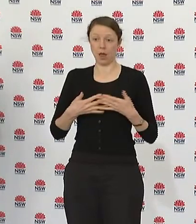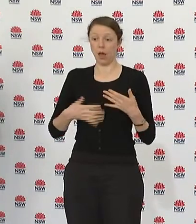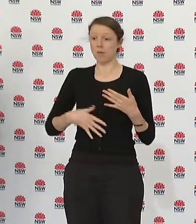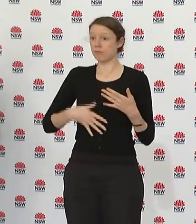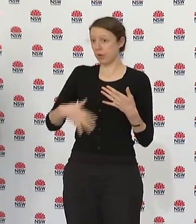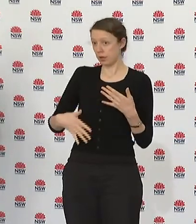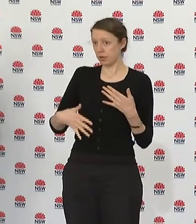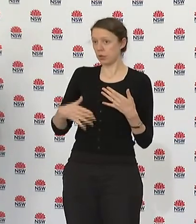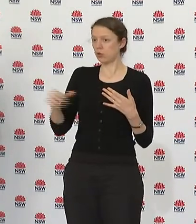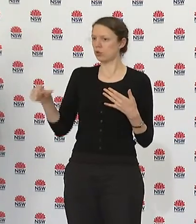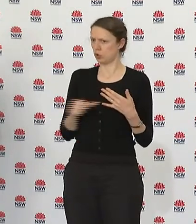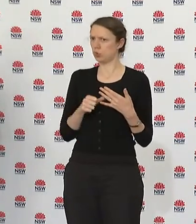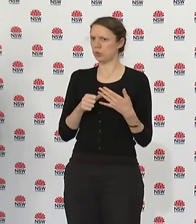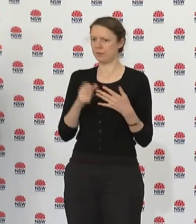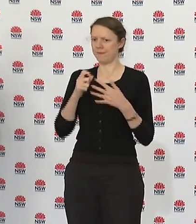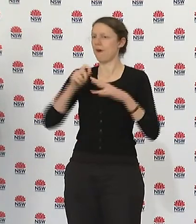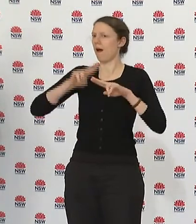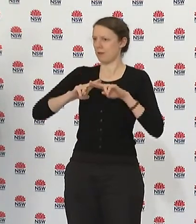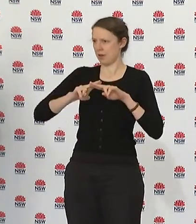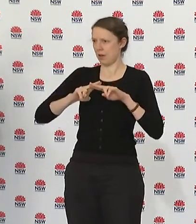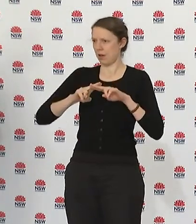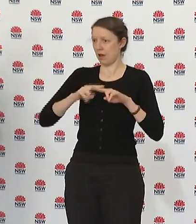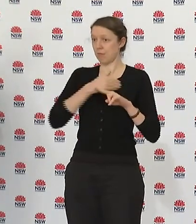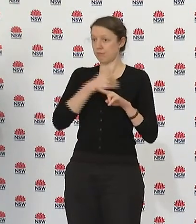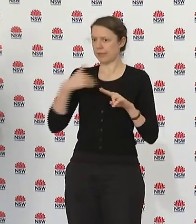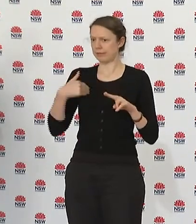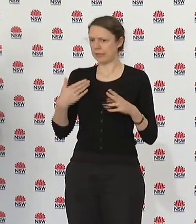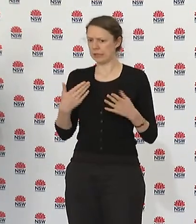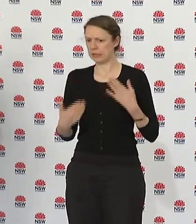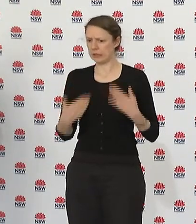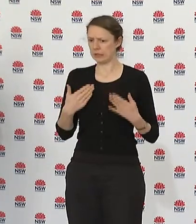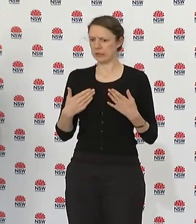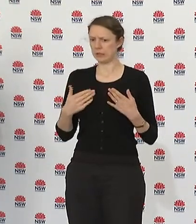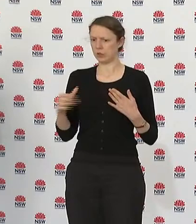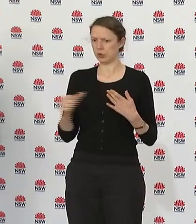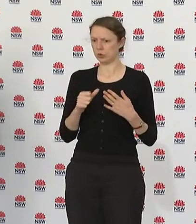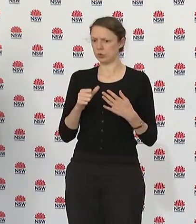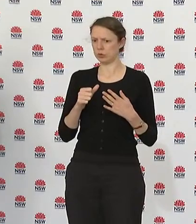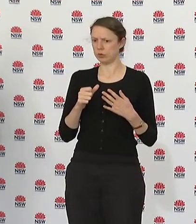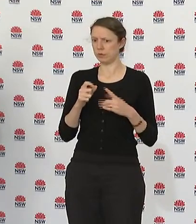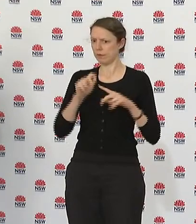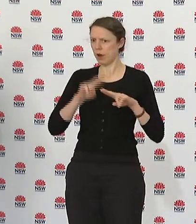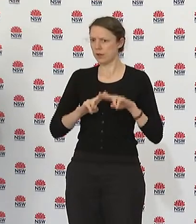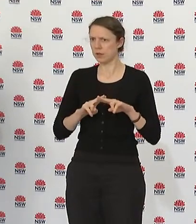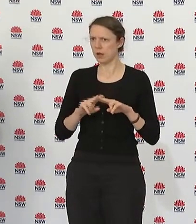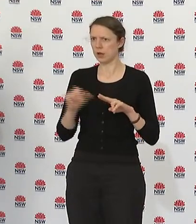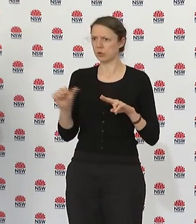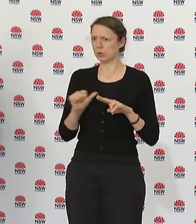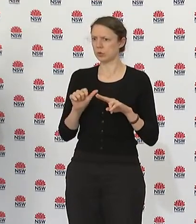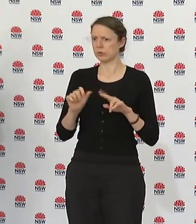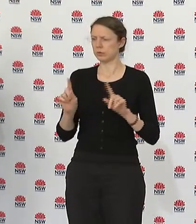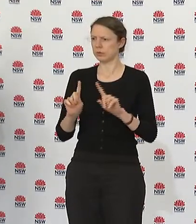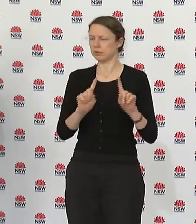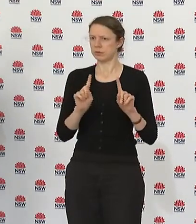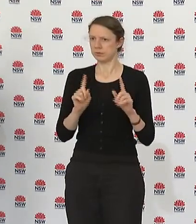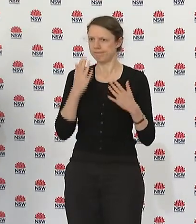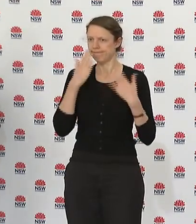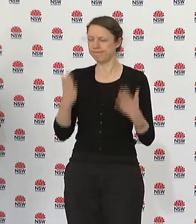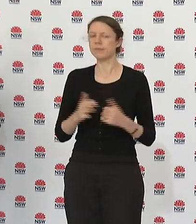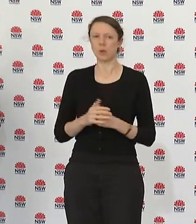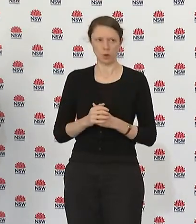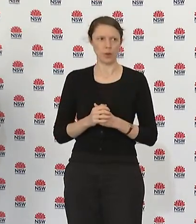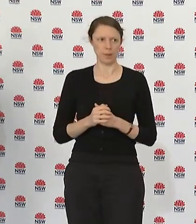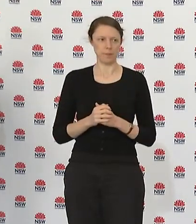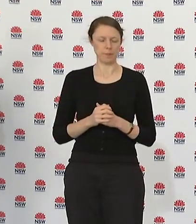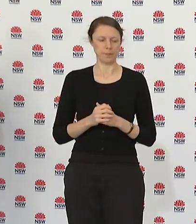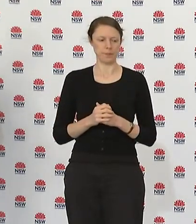Pfizer. Breastfeeding women aren't sure what they're supposed to be doing, and a lot of them are under 40. Can I get something put out? I know with pregnant women,